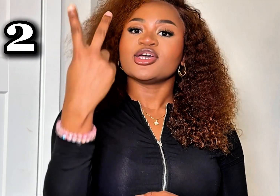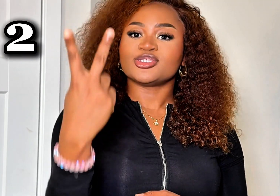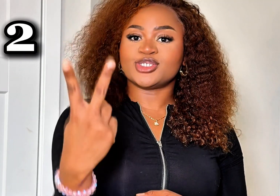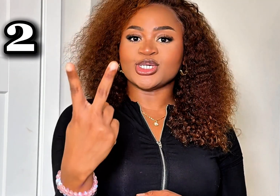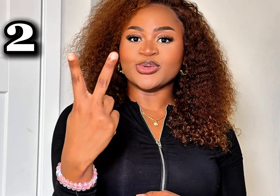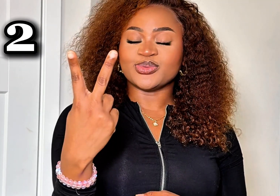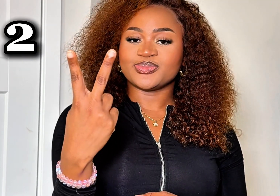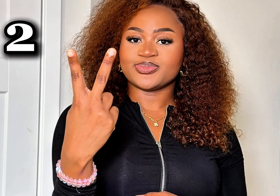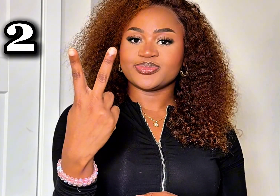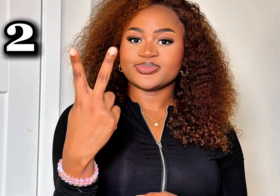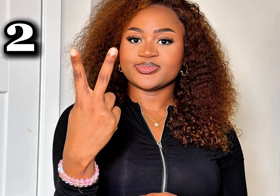2,